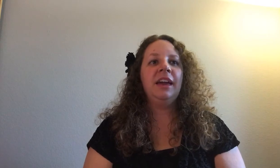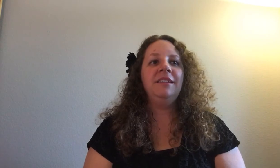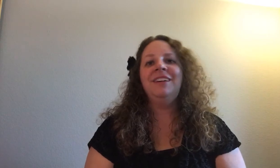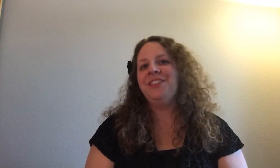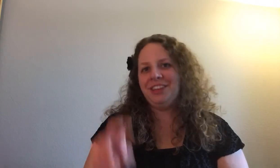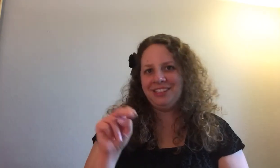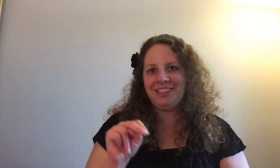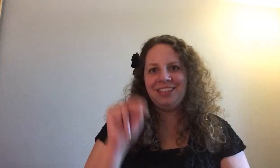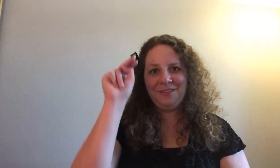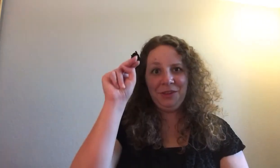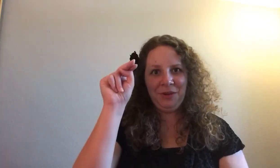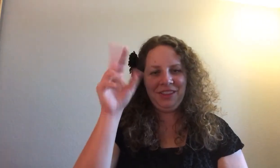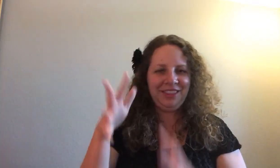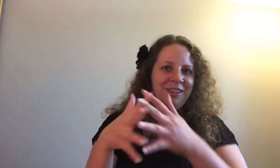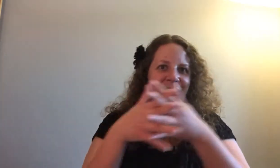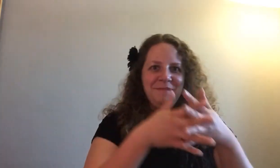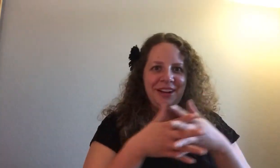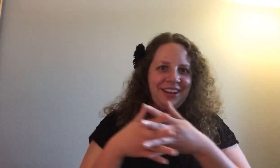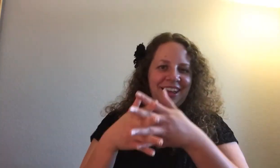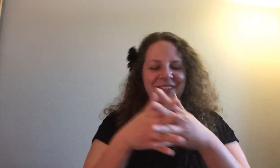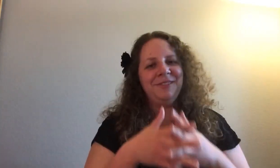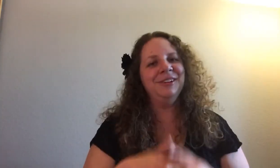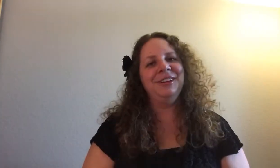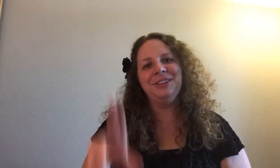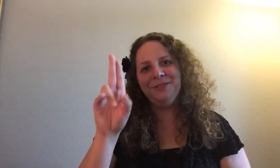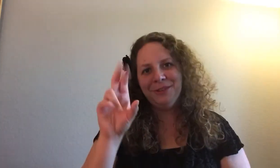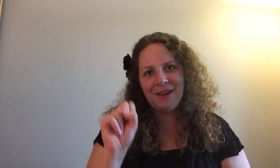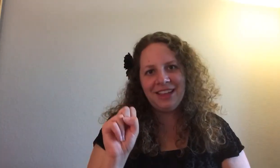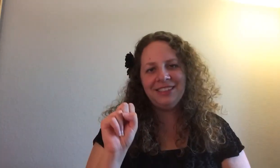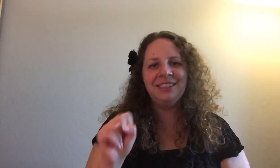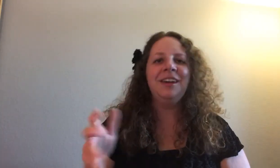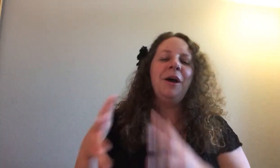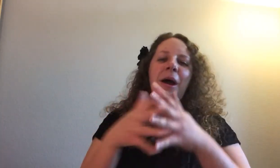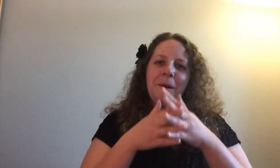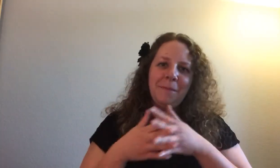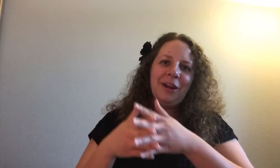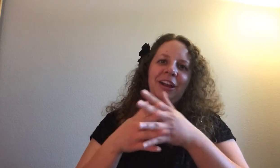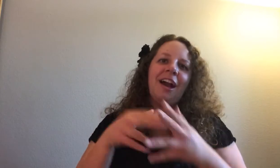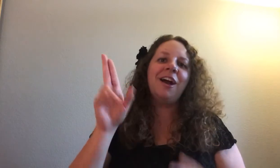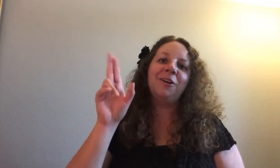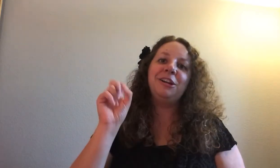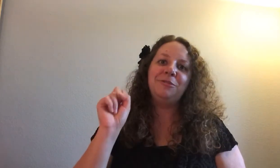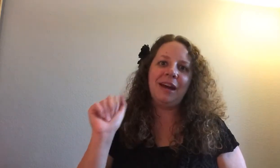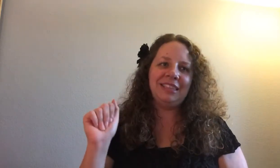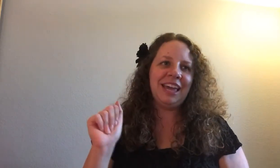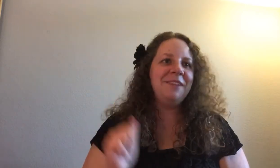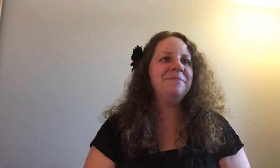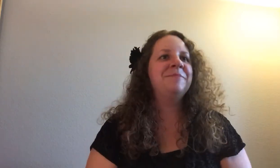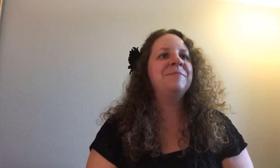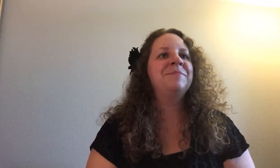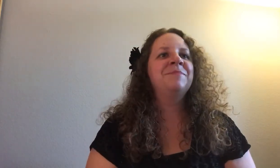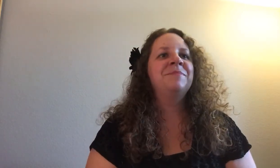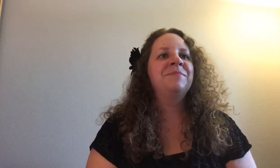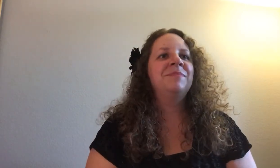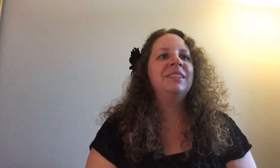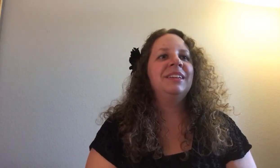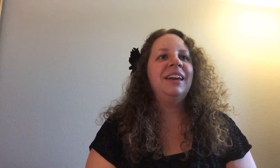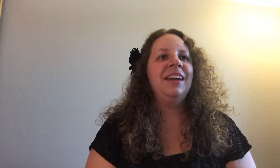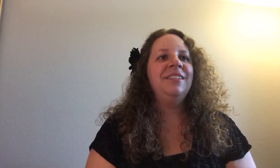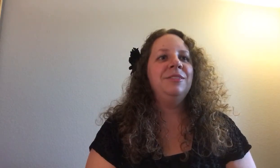Okay, and then as I said, North America, or you could do US, America, or USA. Okay, then